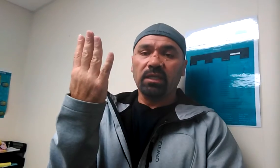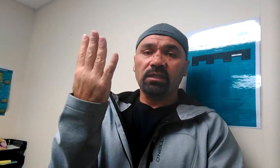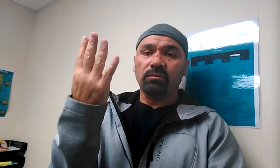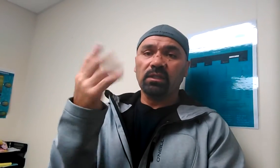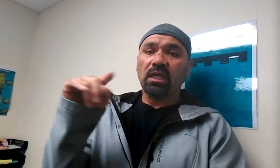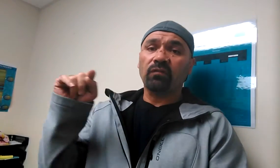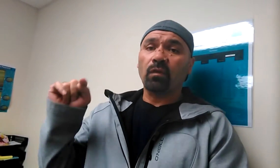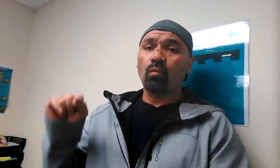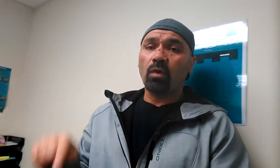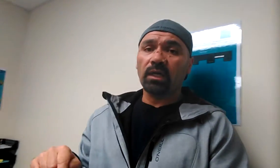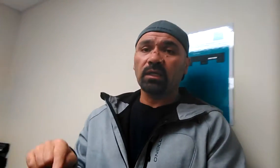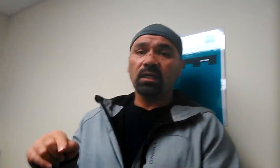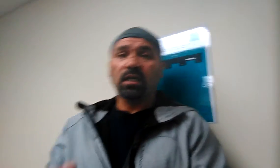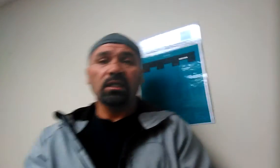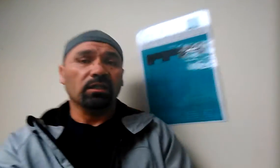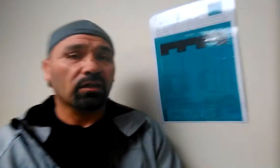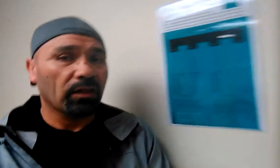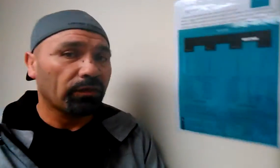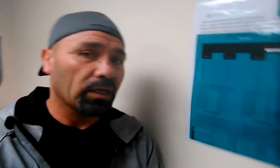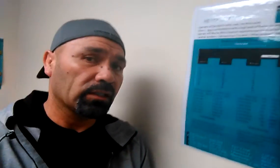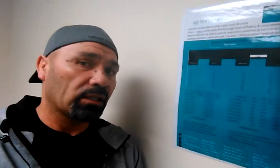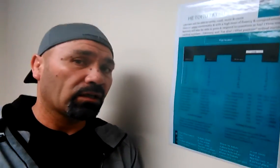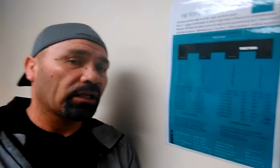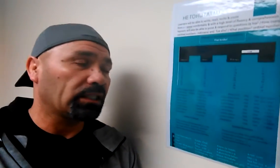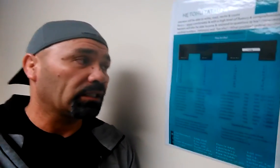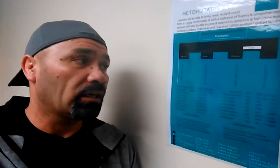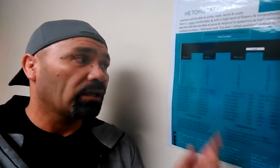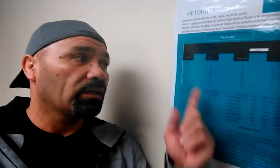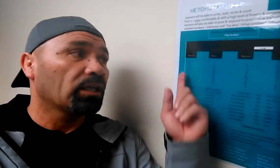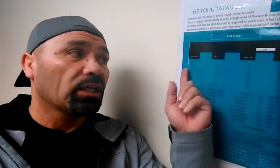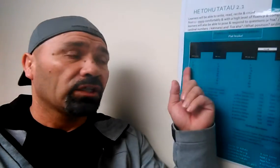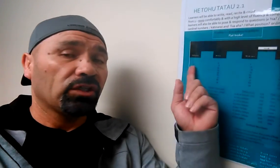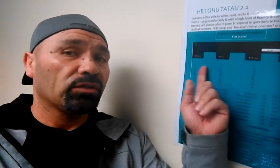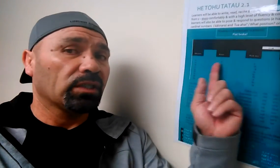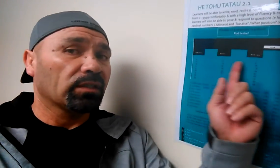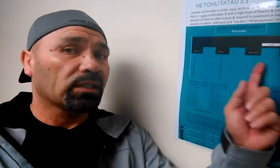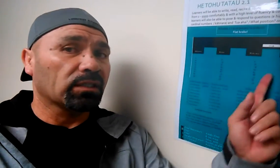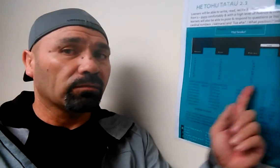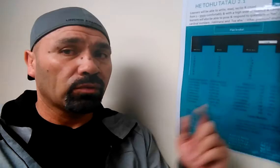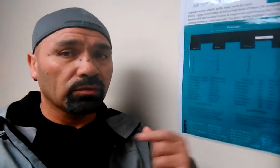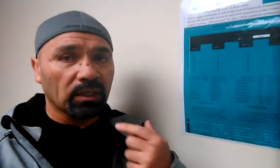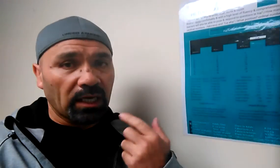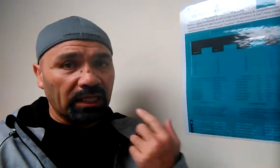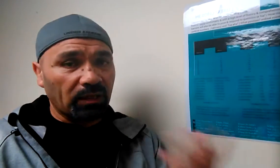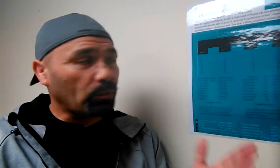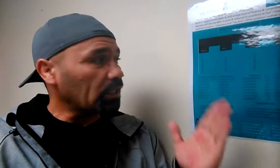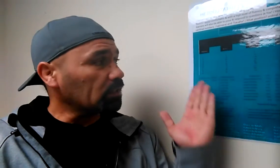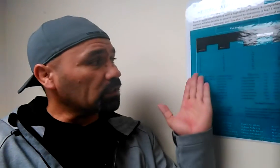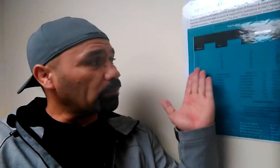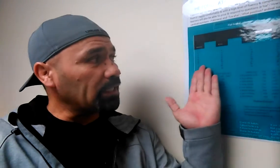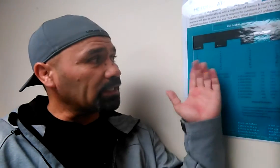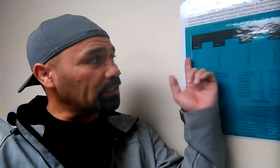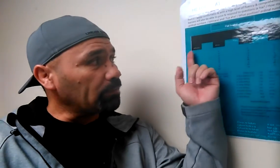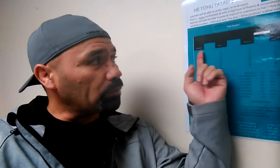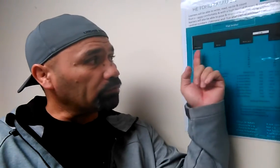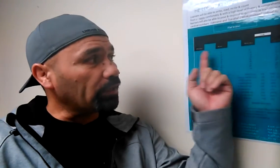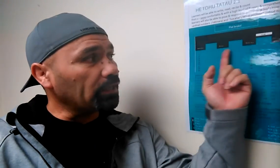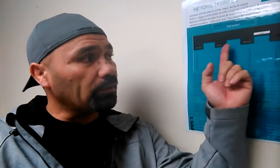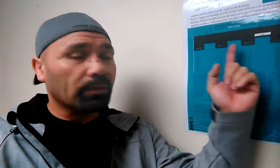easy was that? From 1 to 9,099 using this symbol. And then we can just basically put random